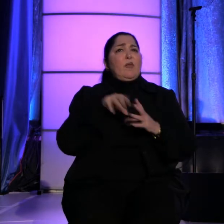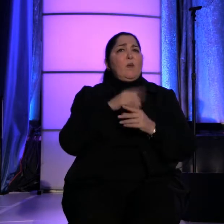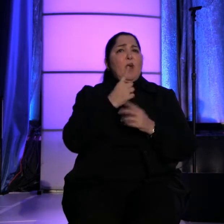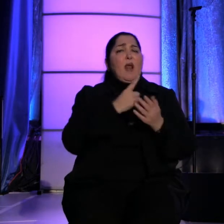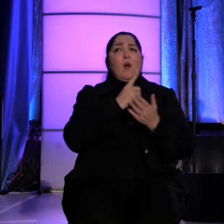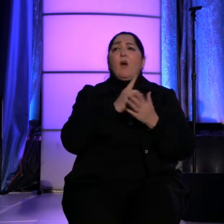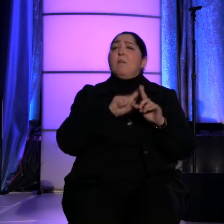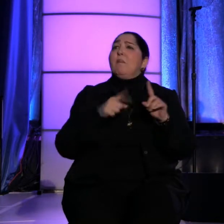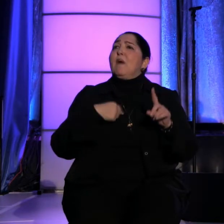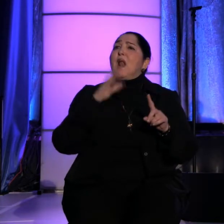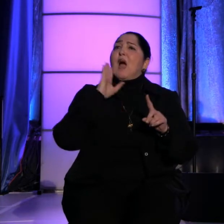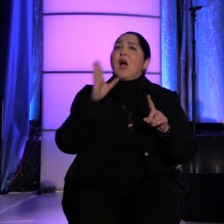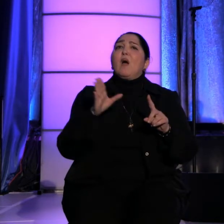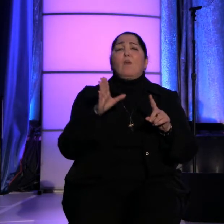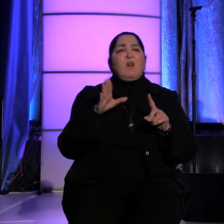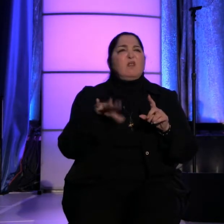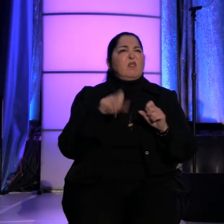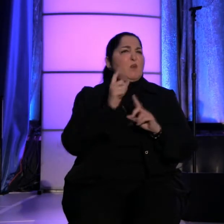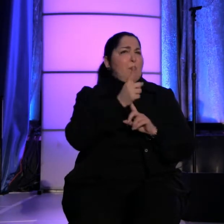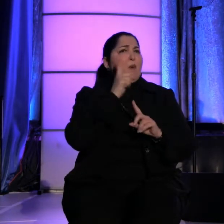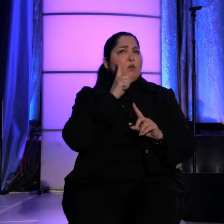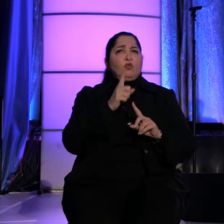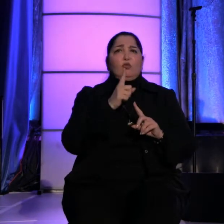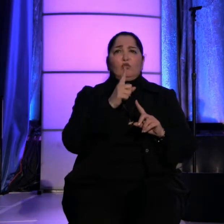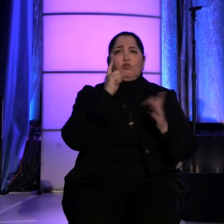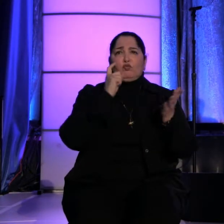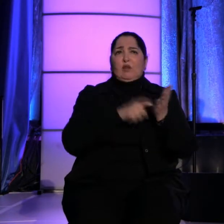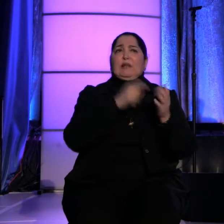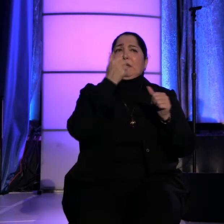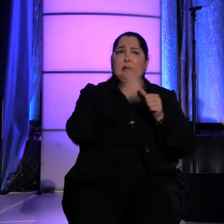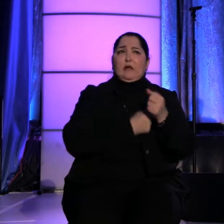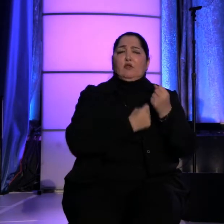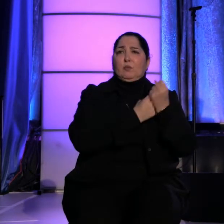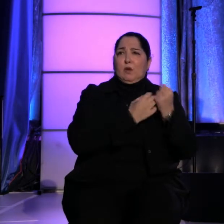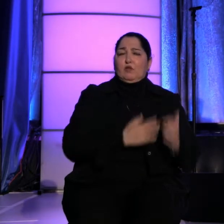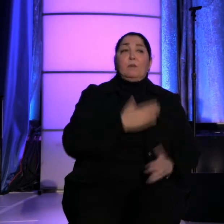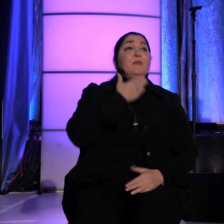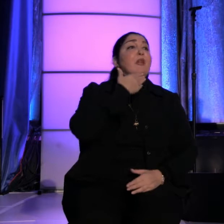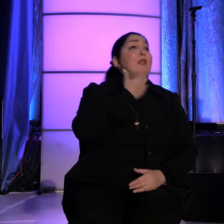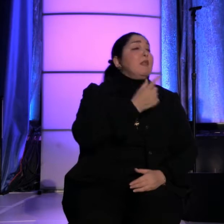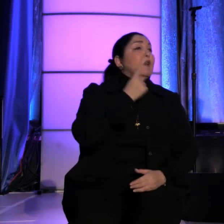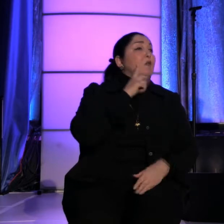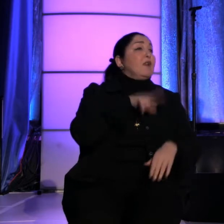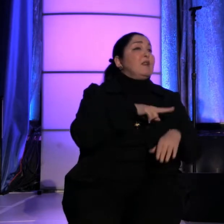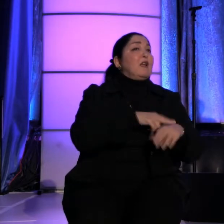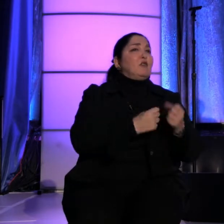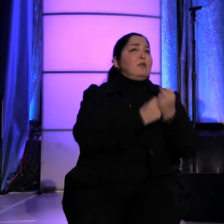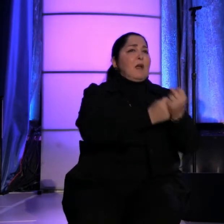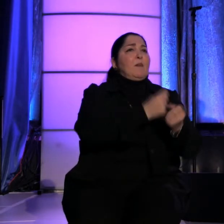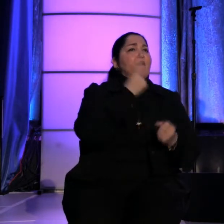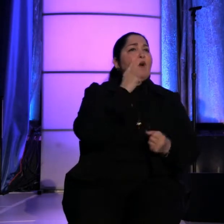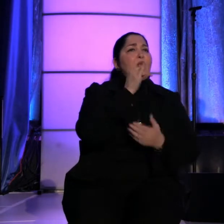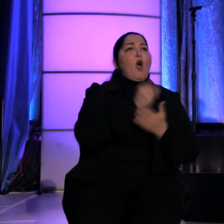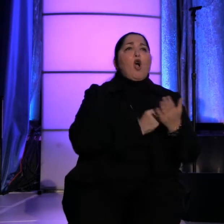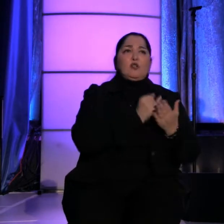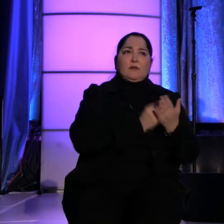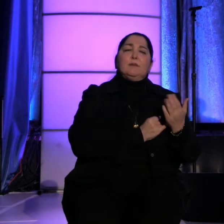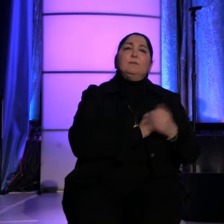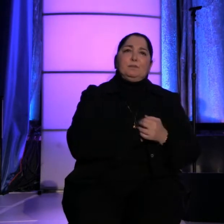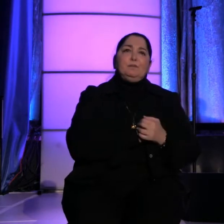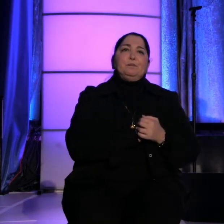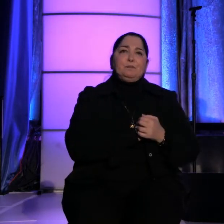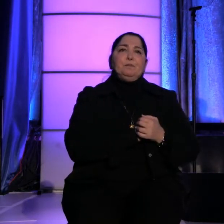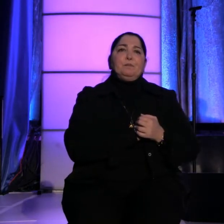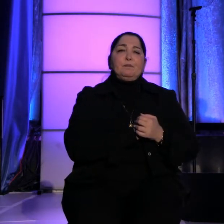to acknowledge each of these sponsors. First, thanks to support from the National Endowment for the Arts, the Doris